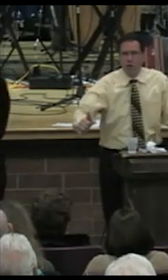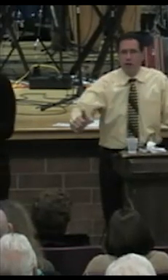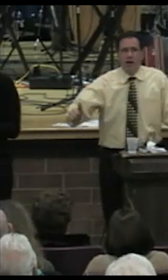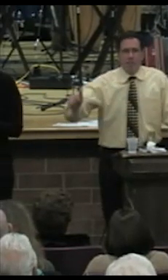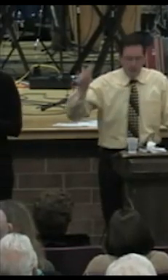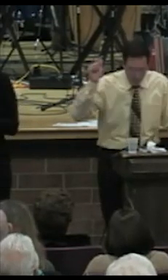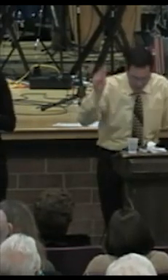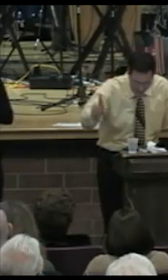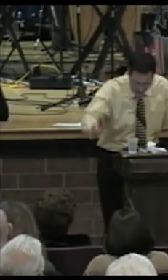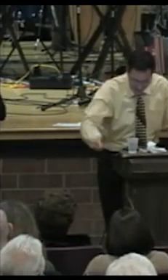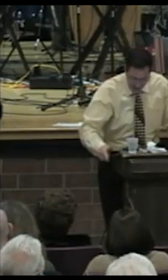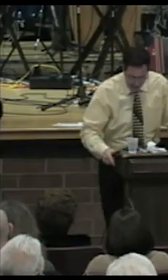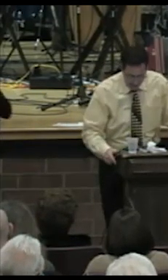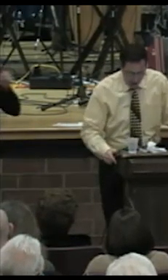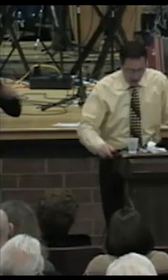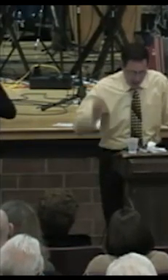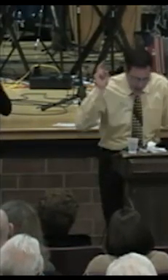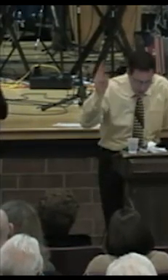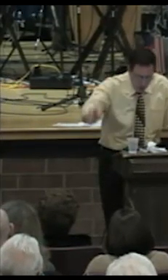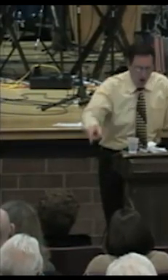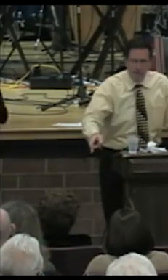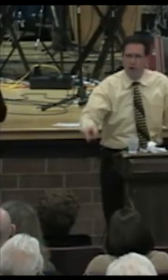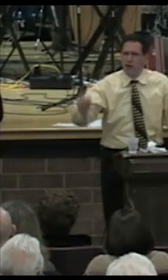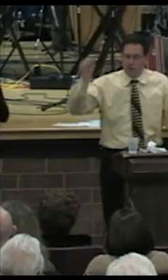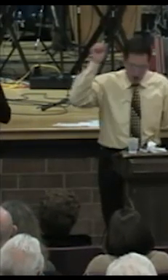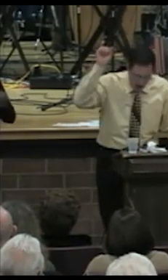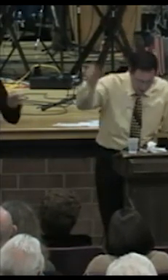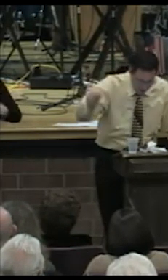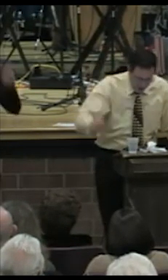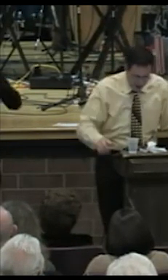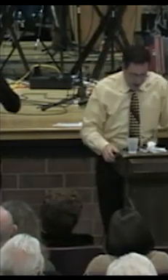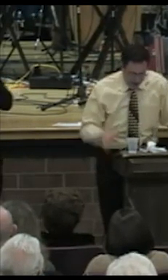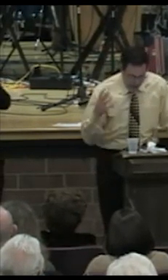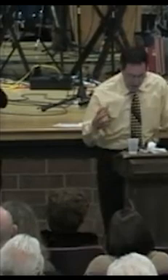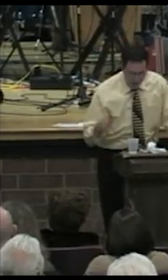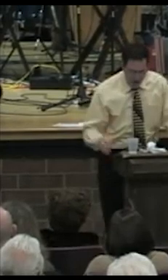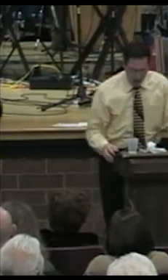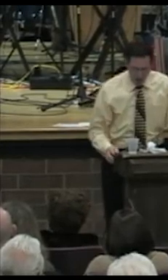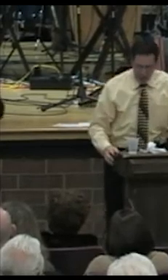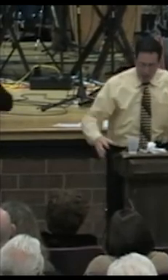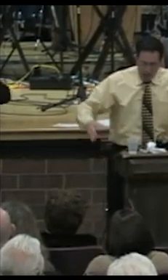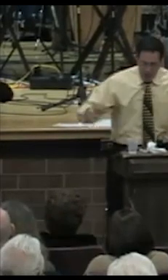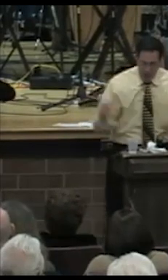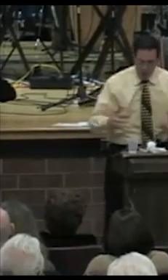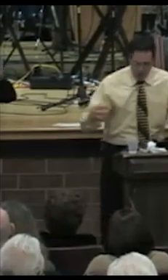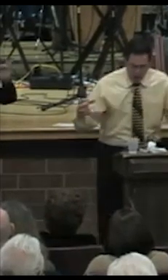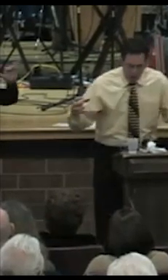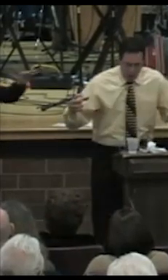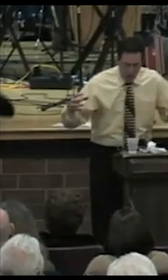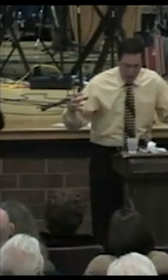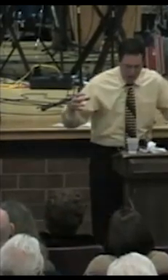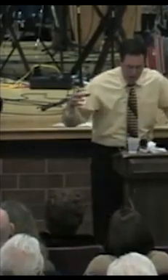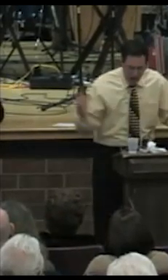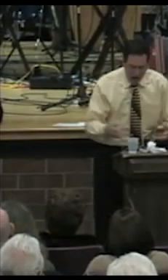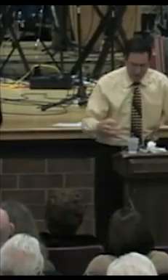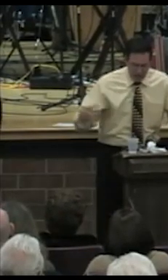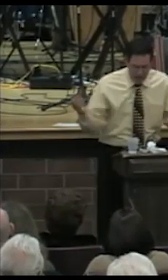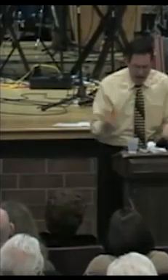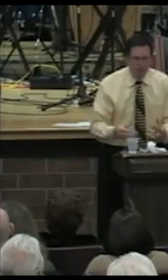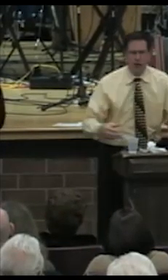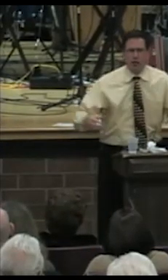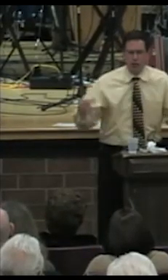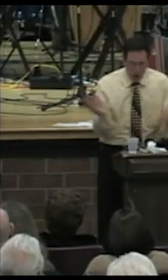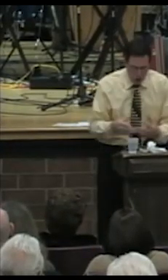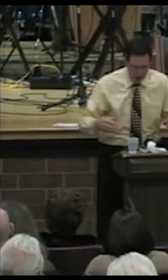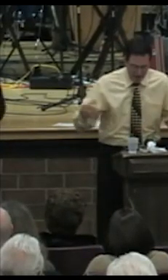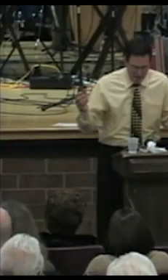Explosive growth, people getting saved, the gospel going forth triumphantly, deep fellowship, people being loved and